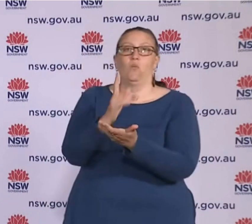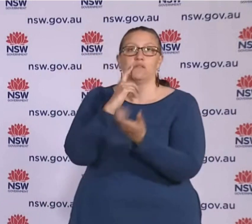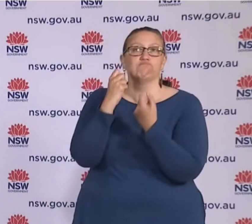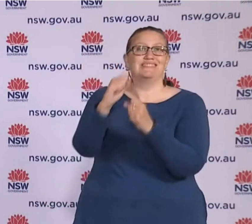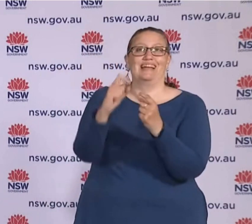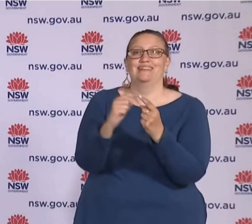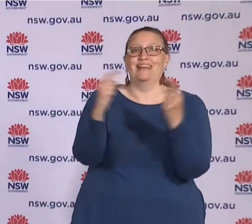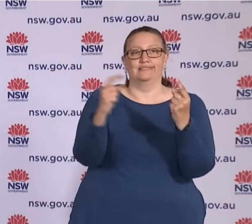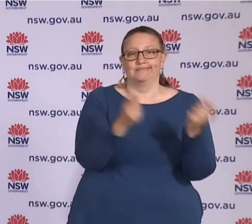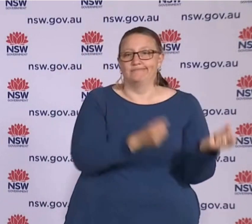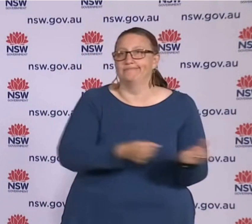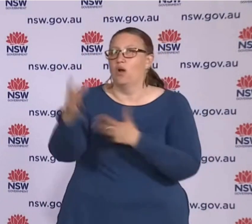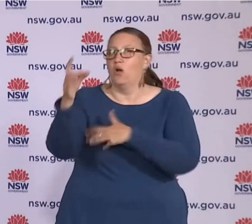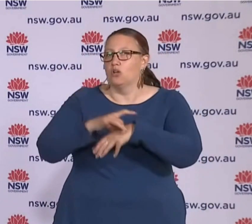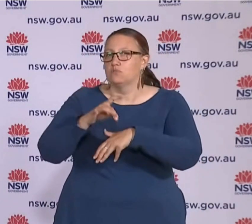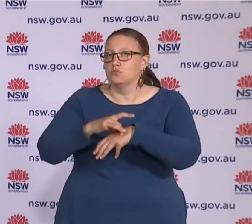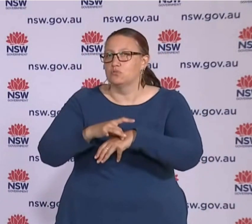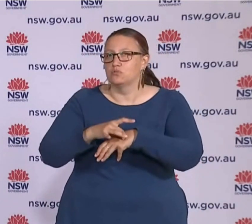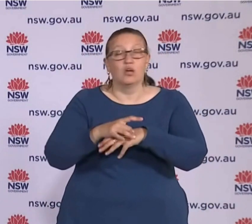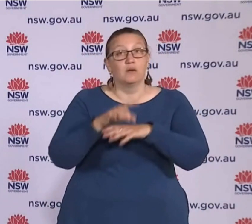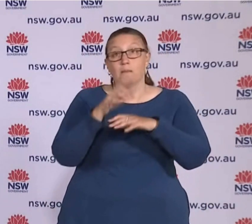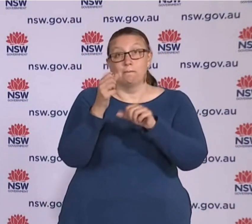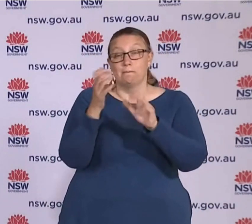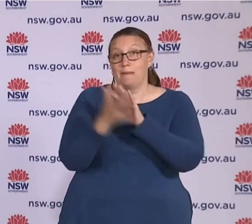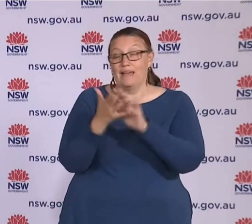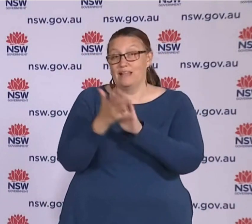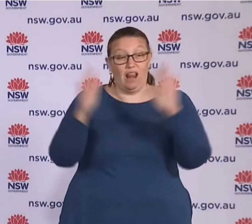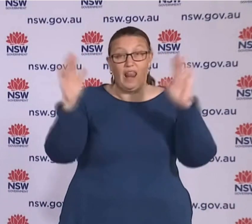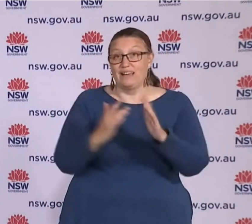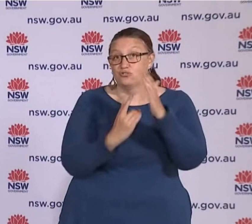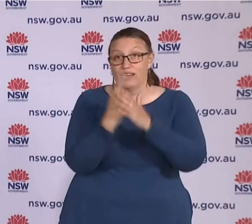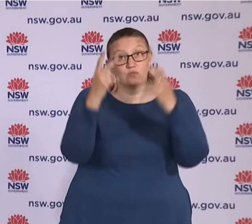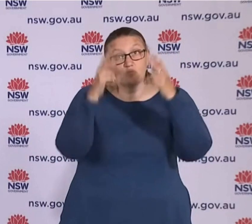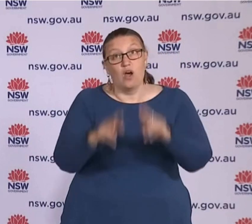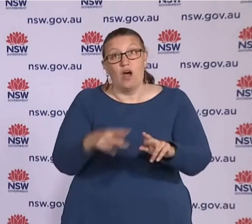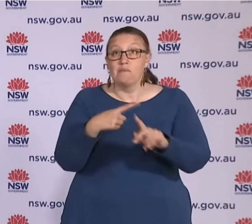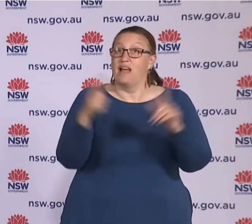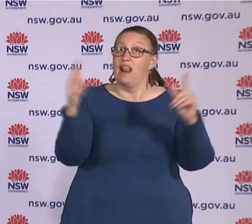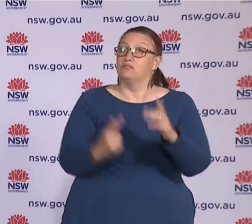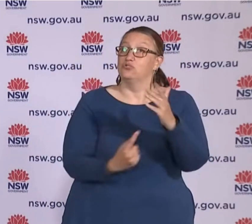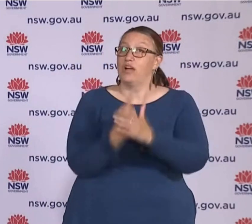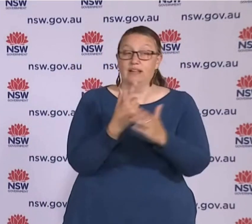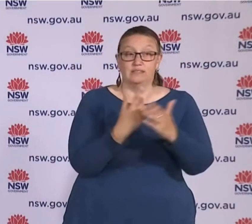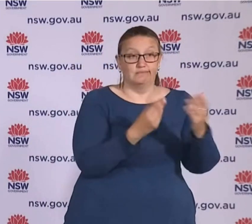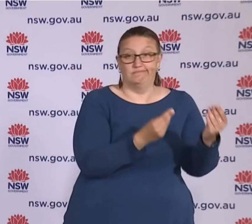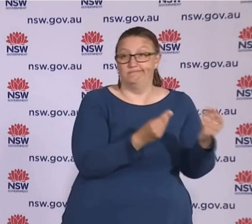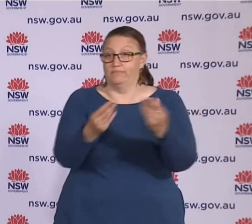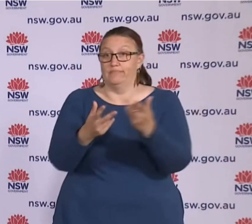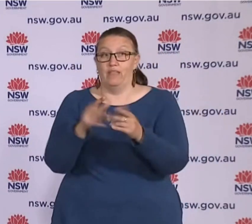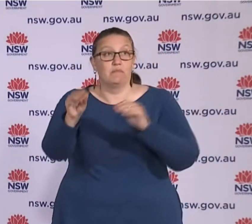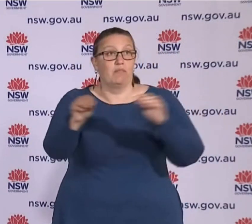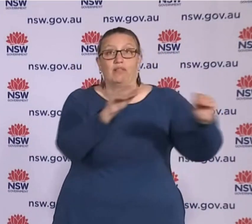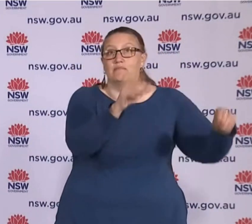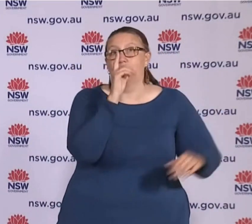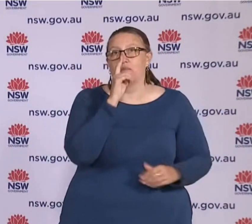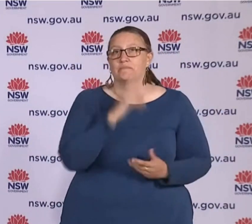also reduce your chances of passing it on. I think in this setting, such as the types of exposure venues that this